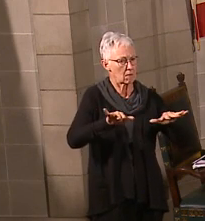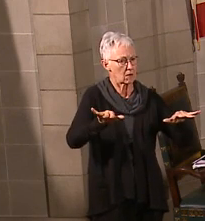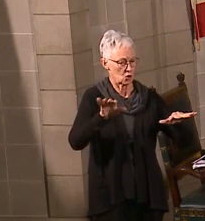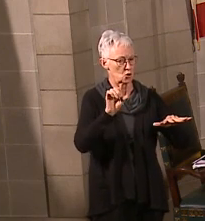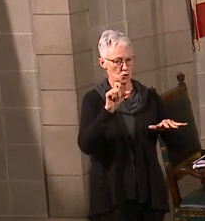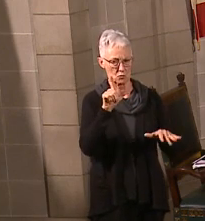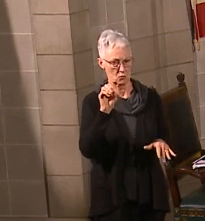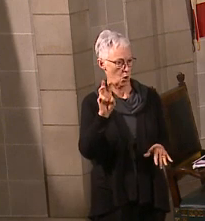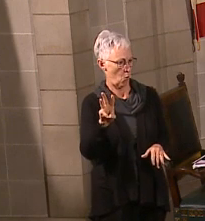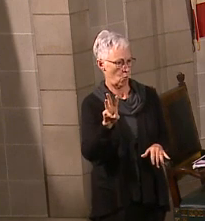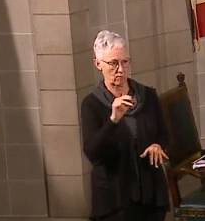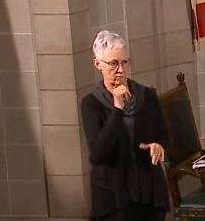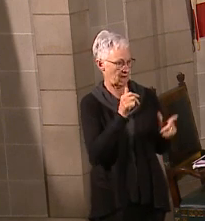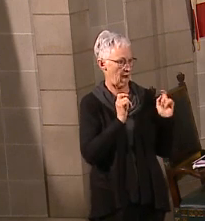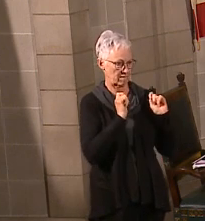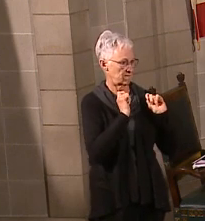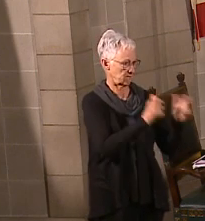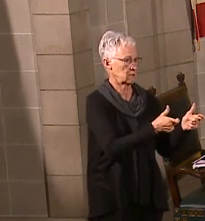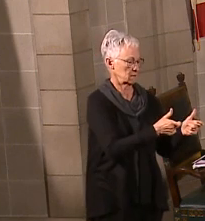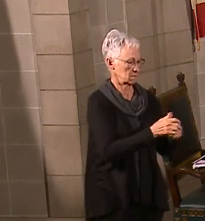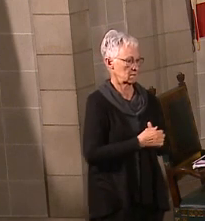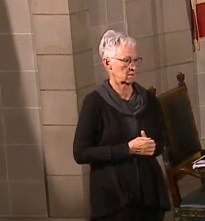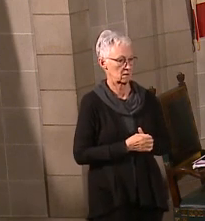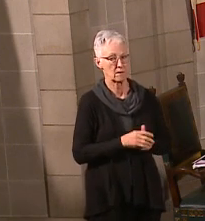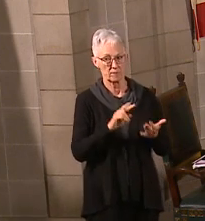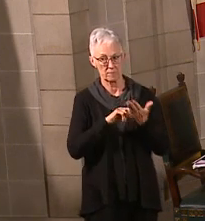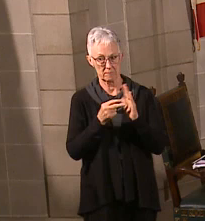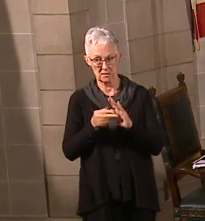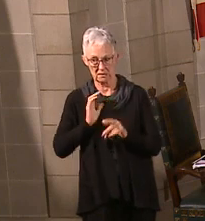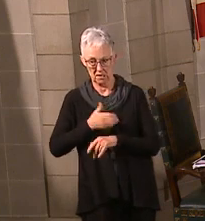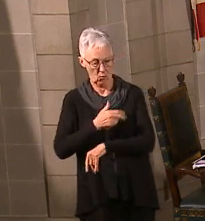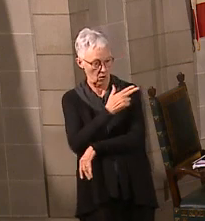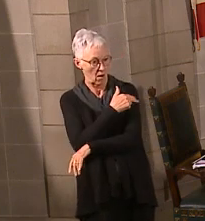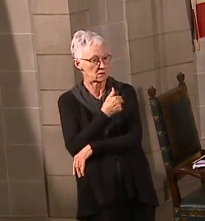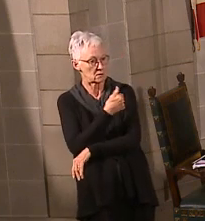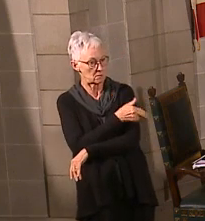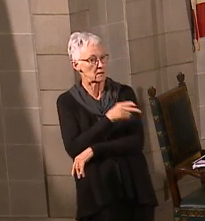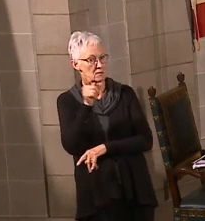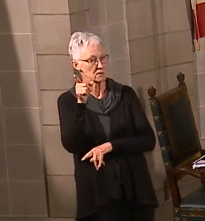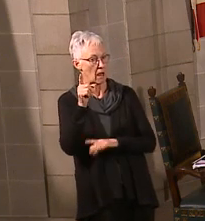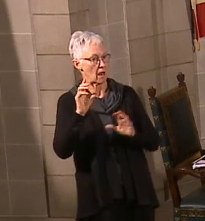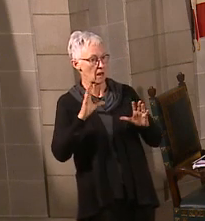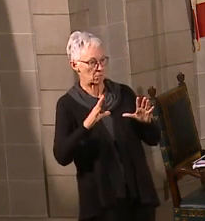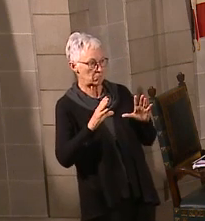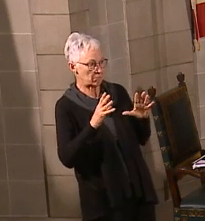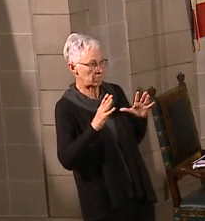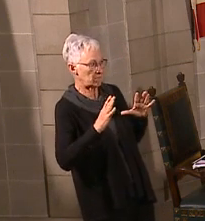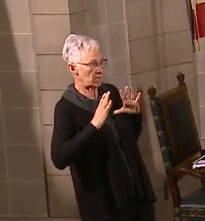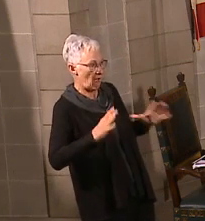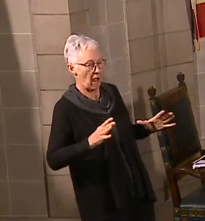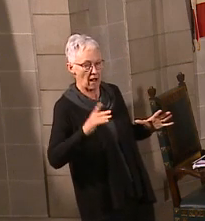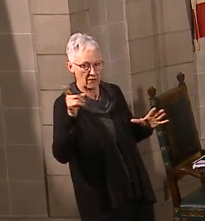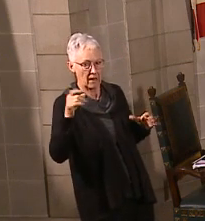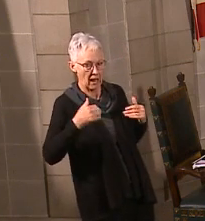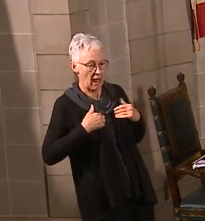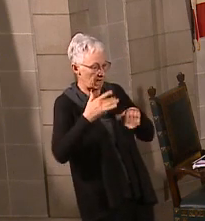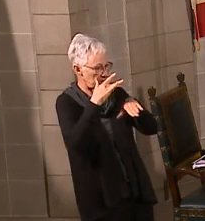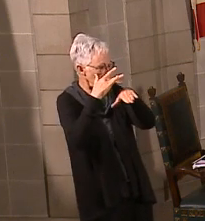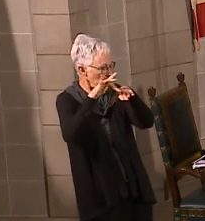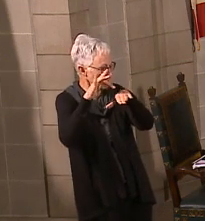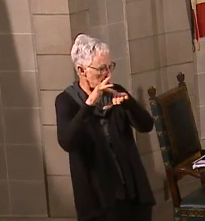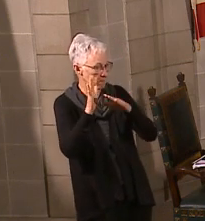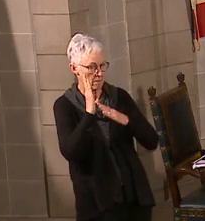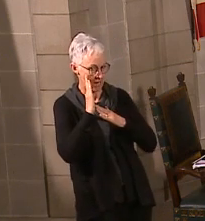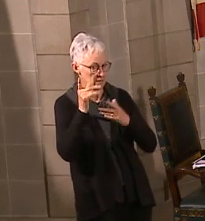And we also know we have not overwhelmed our healthcare system. And that's the real goal, to make sure that anybody who needs that